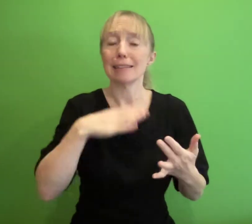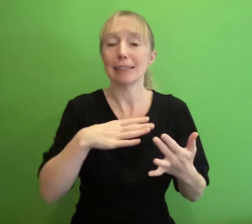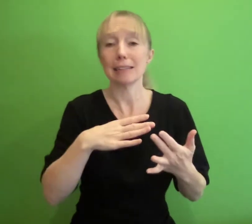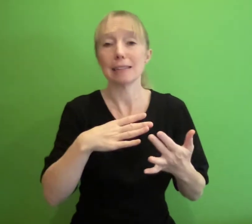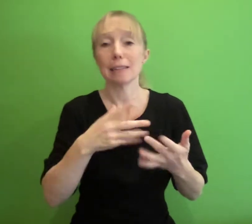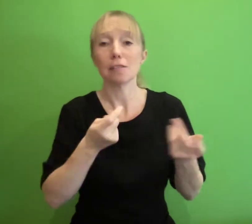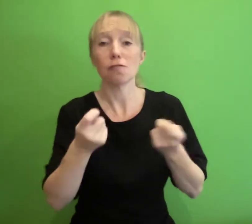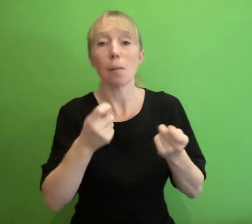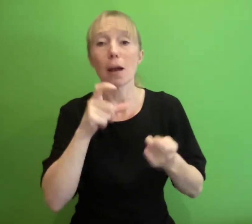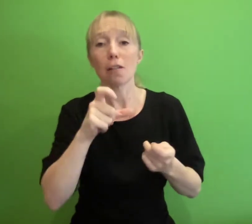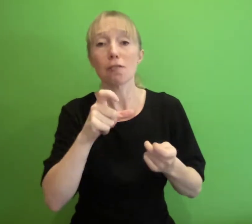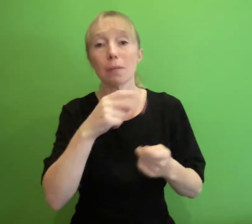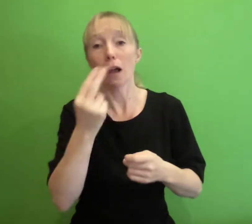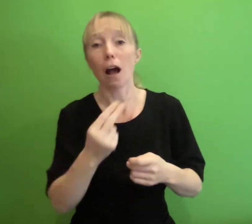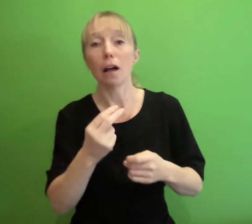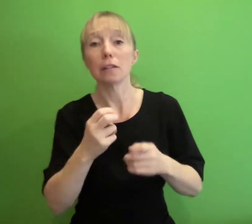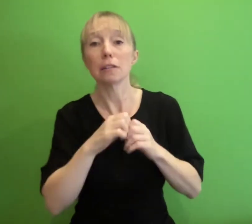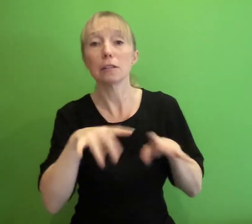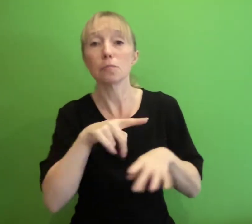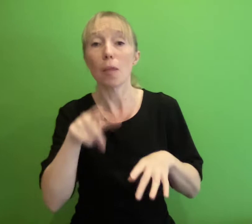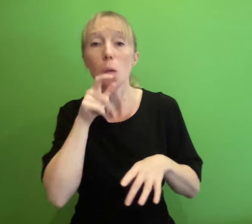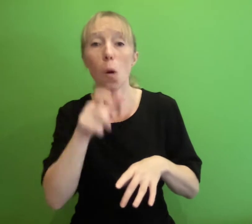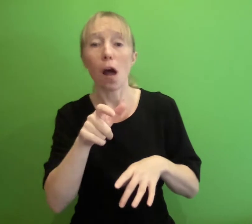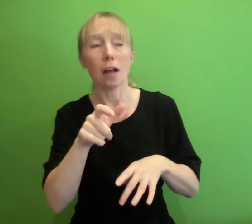Word, and the lessons we learned from that experience.